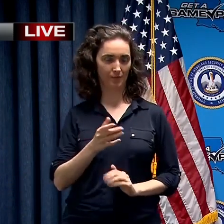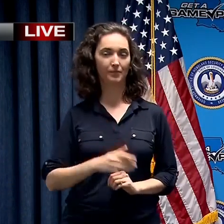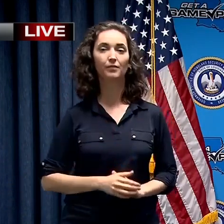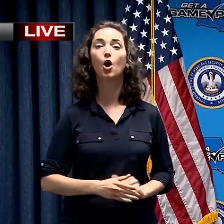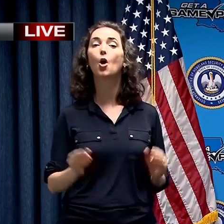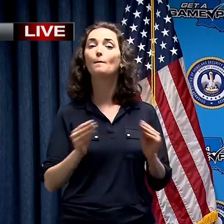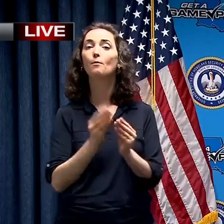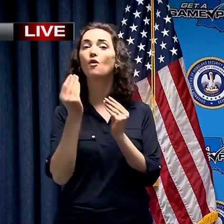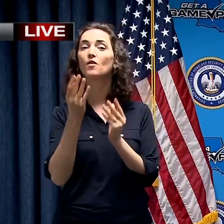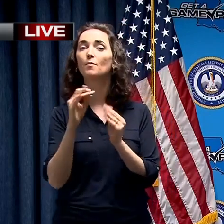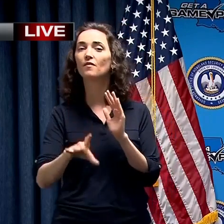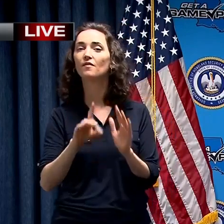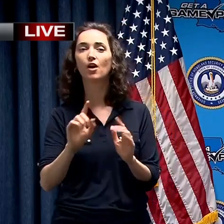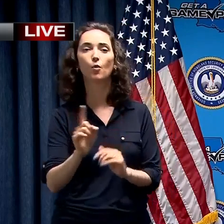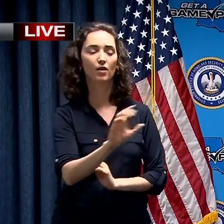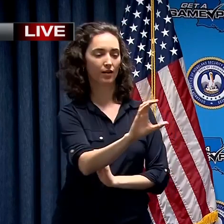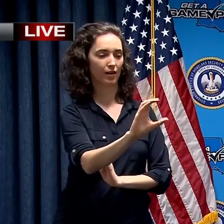at